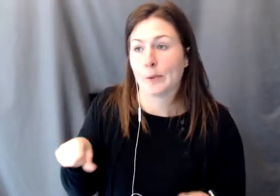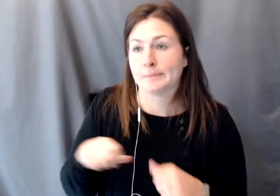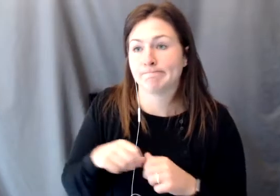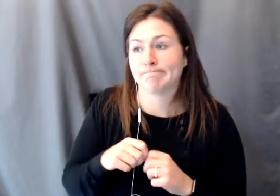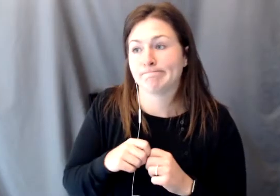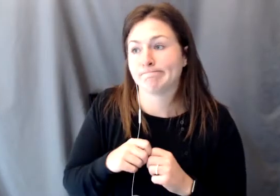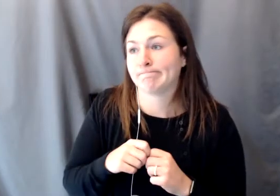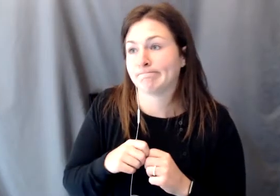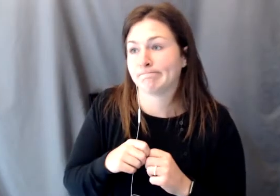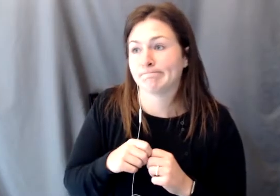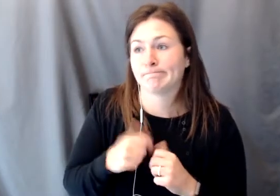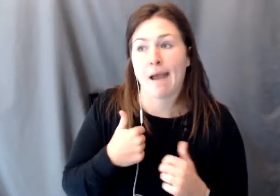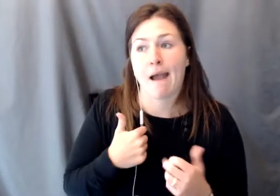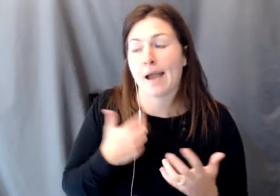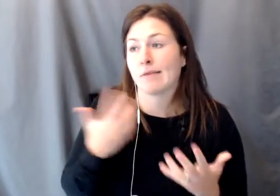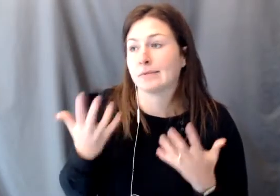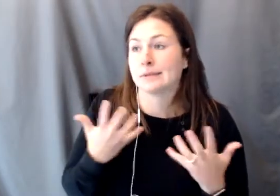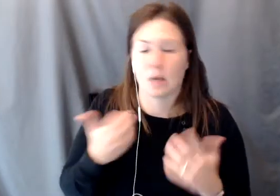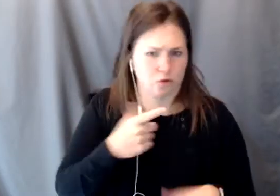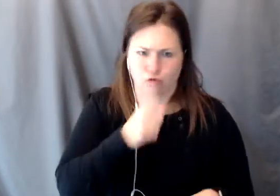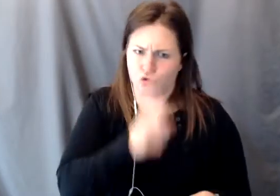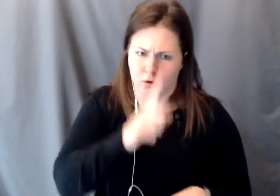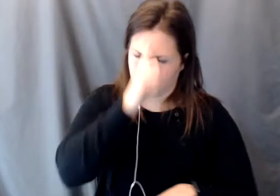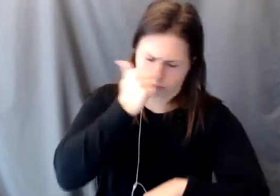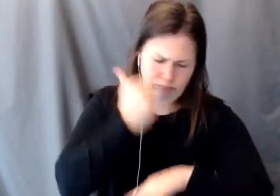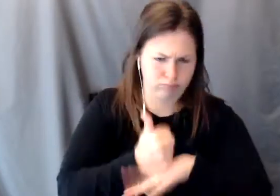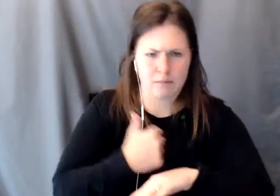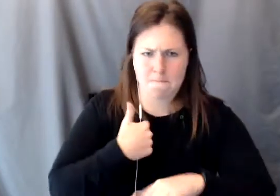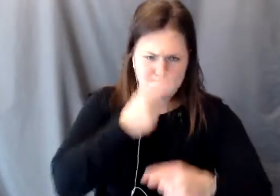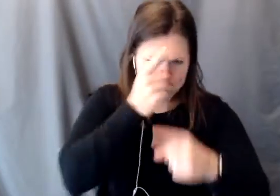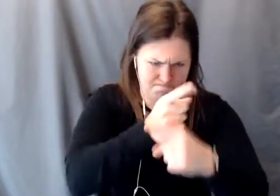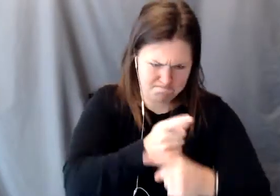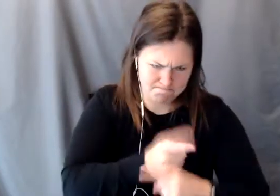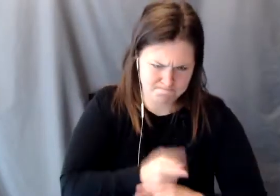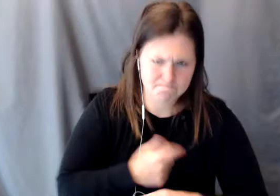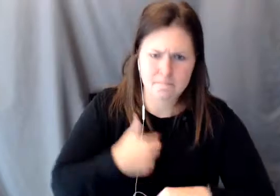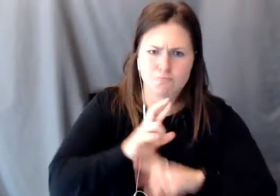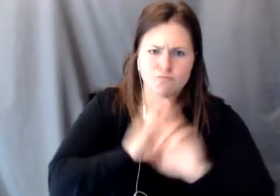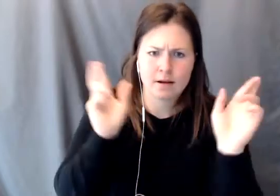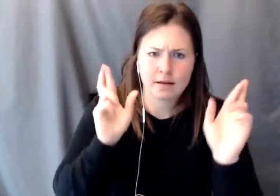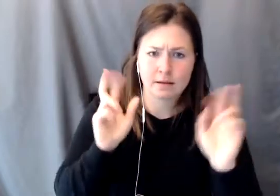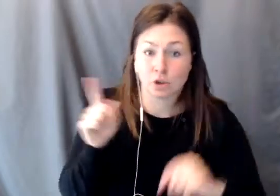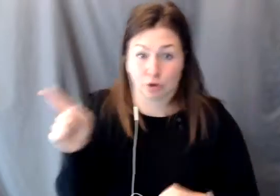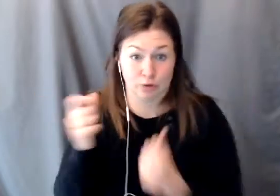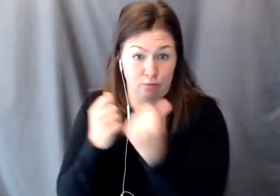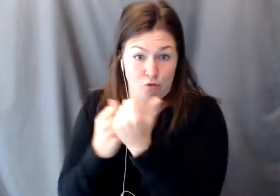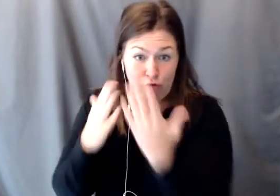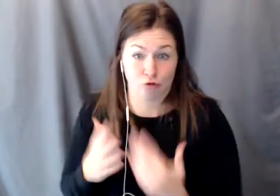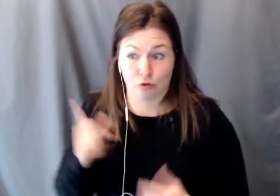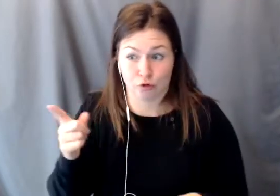just, I was so sure that my perceptions were right. She was able to just lead me through that. She did not